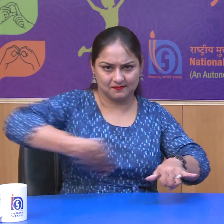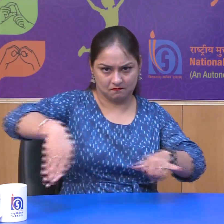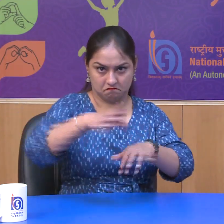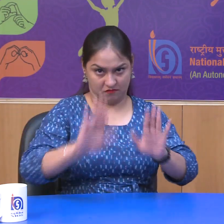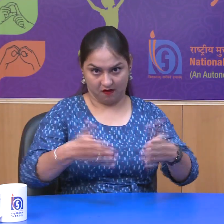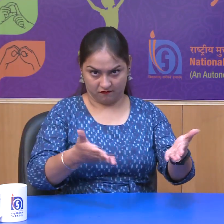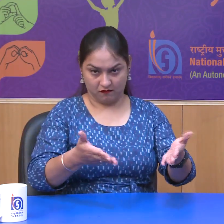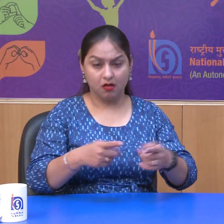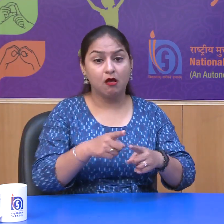in the form of